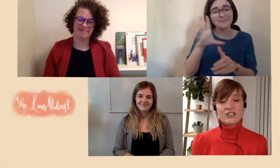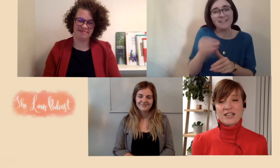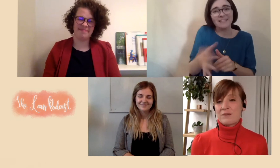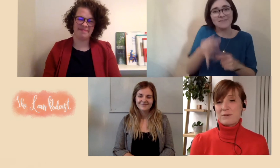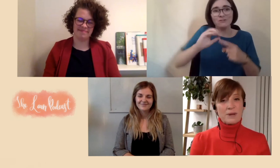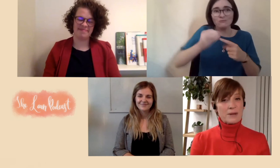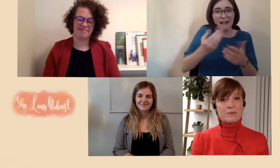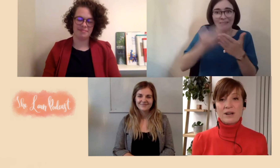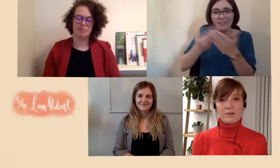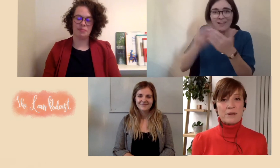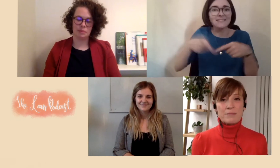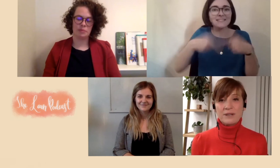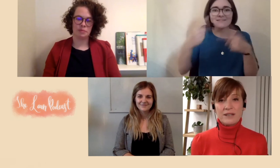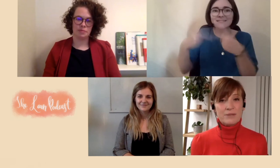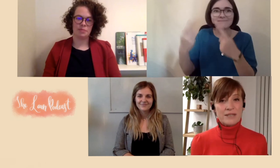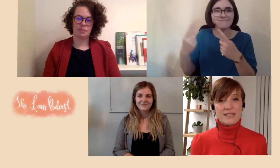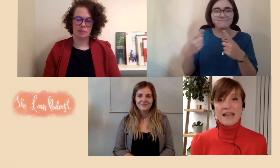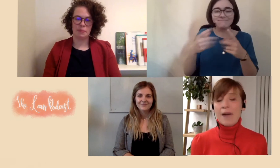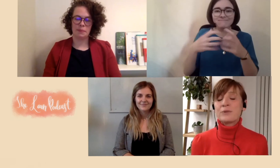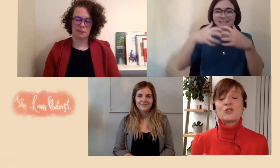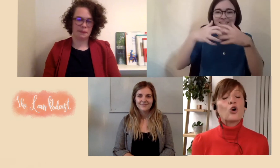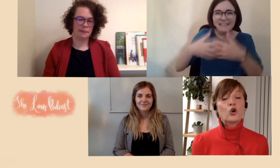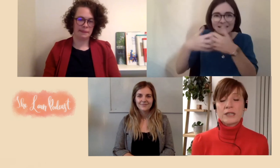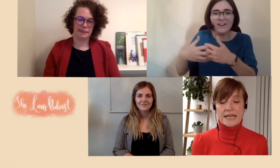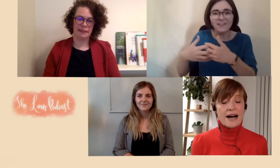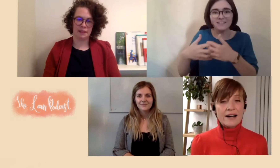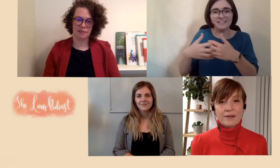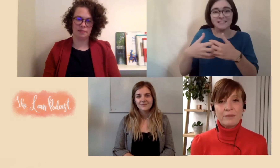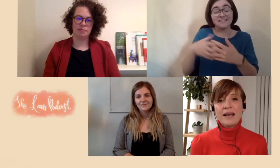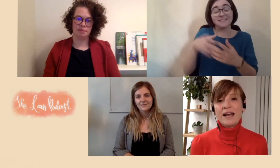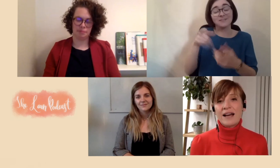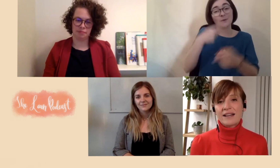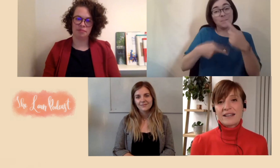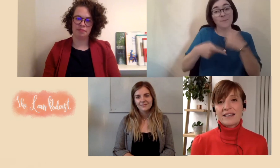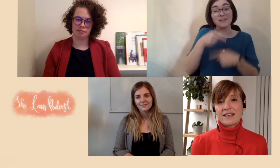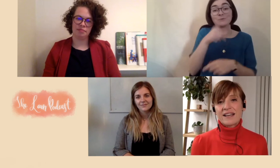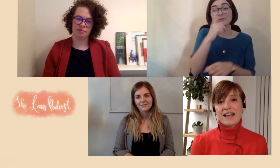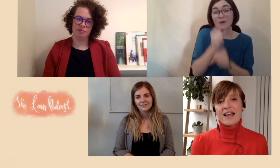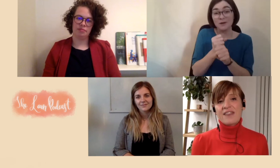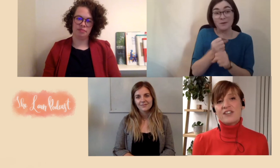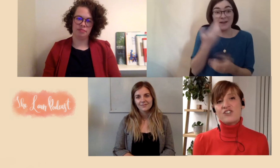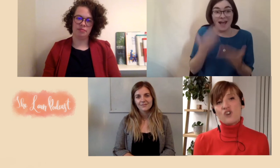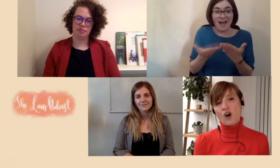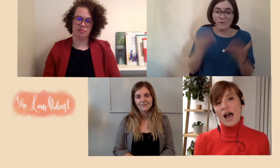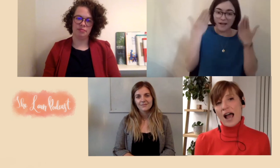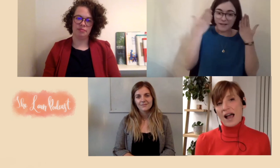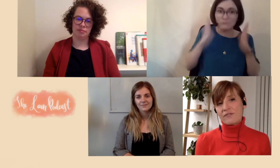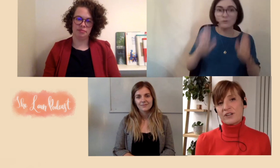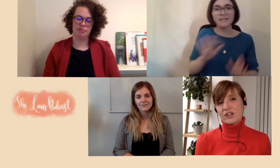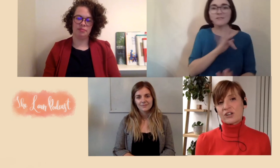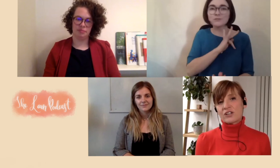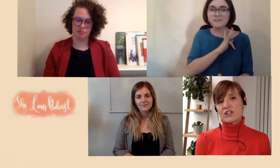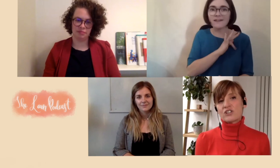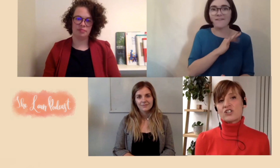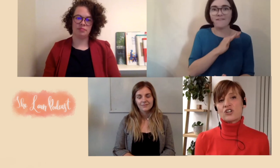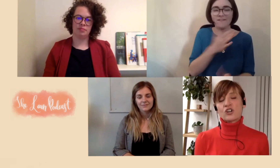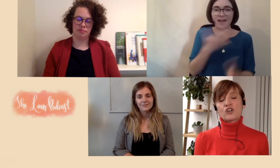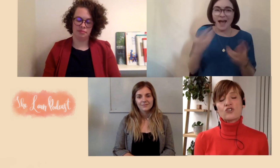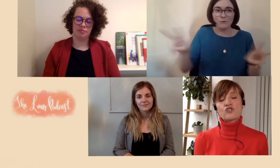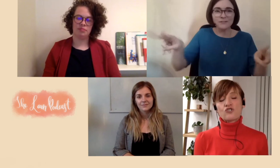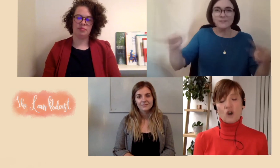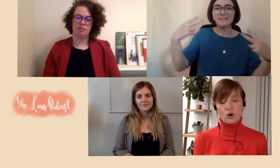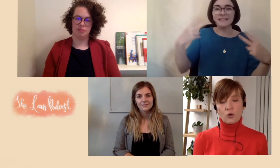know, you try your best to be your professional self, but sometimes your personal self kind of has to come through a little bit. You know, we are only